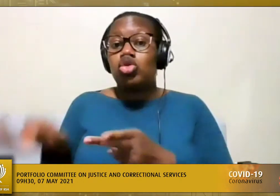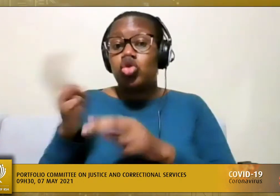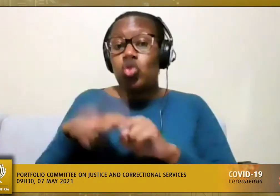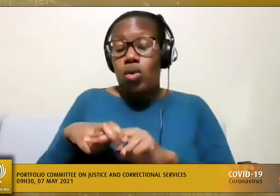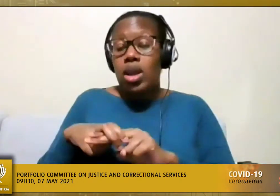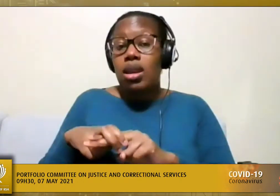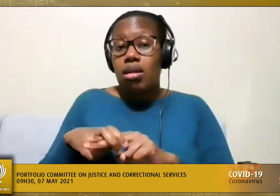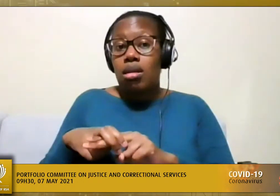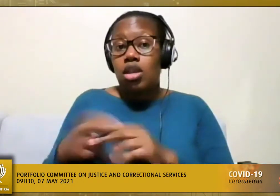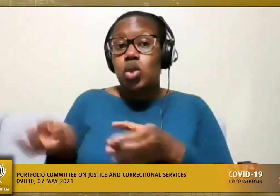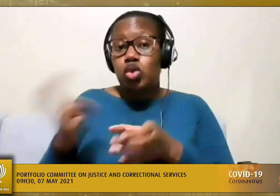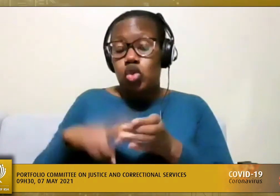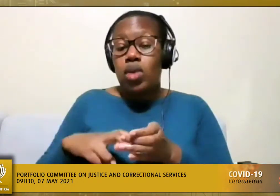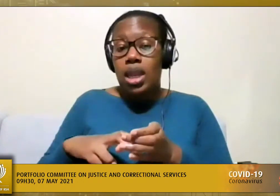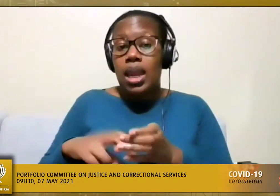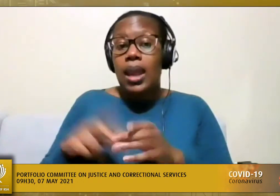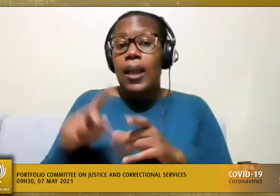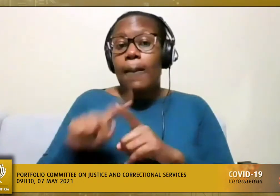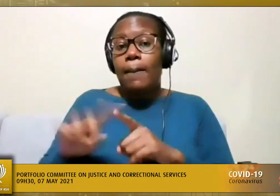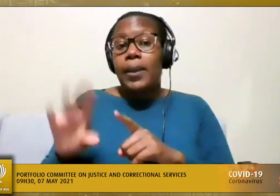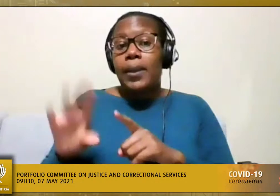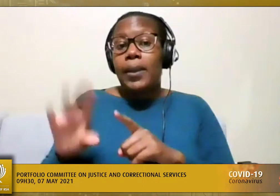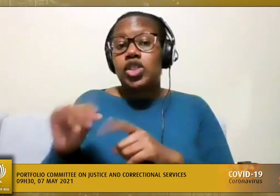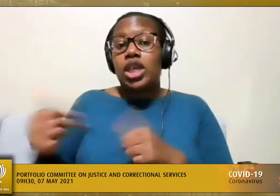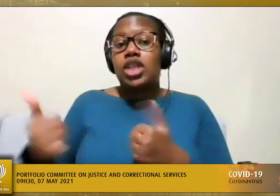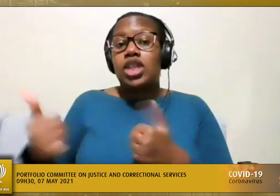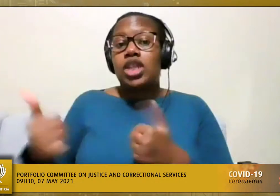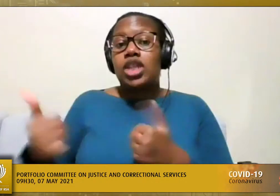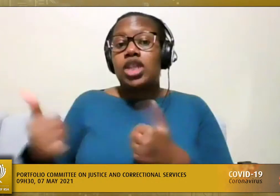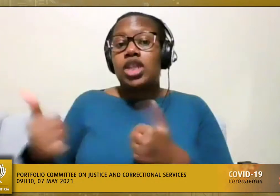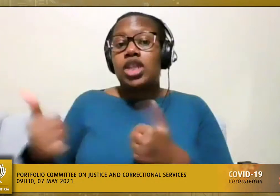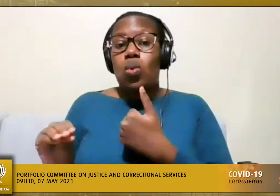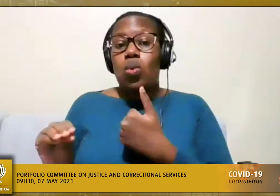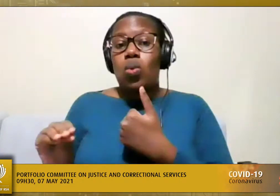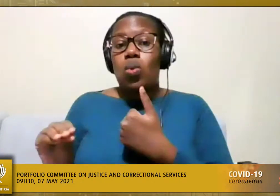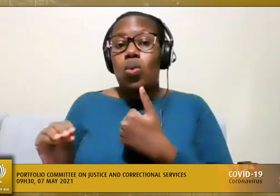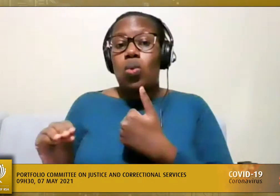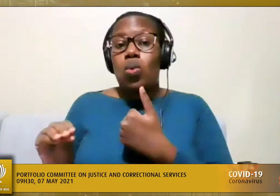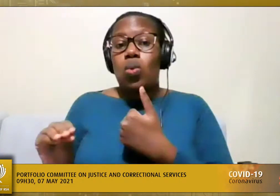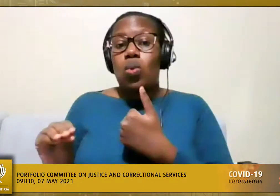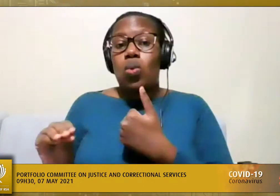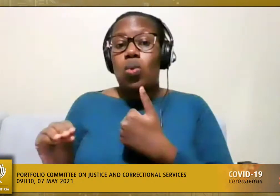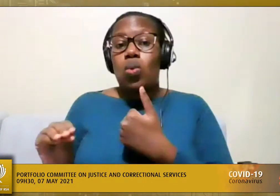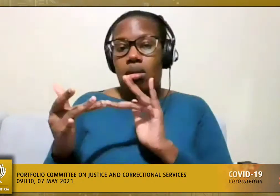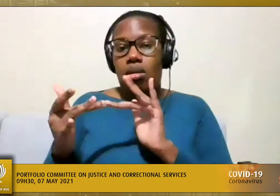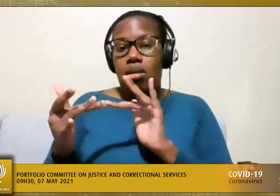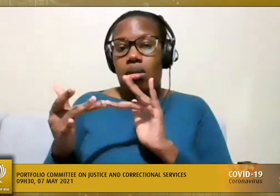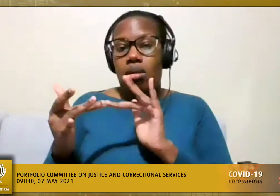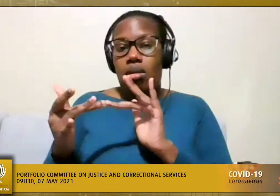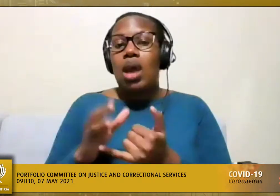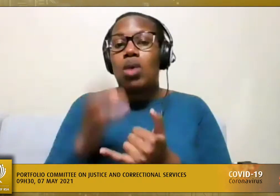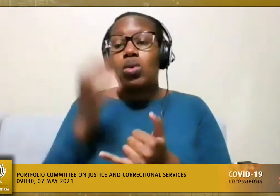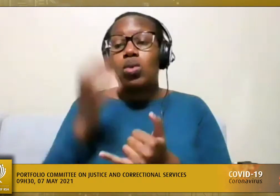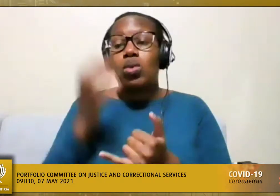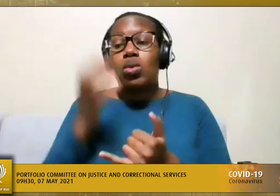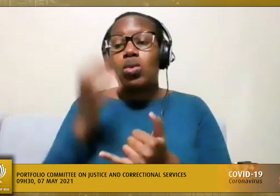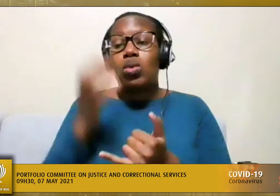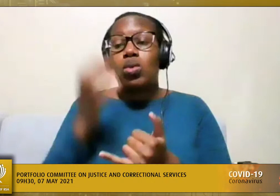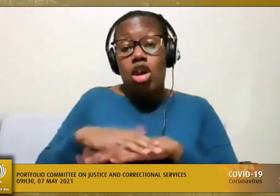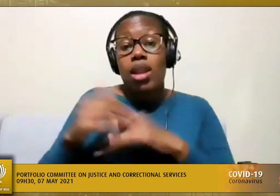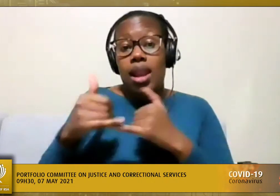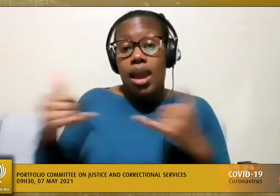but then there was a challenge with the uh with the connectivity um so I'll just check if she is online if the colleagues